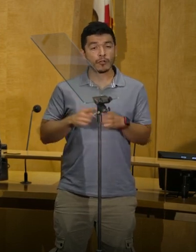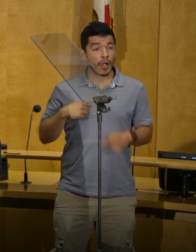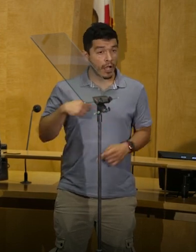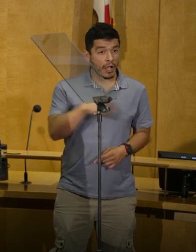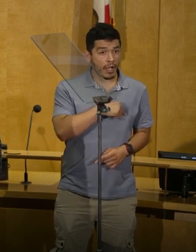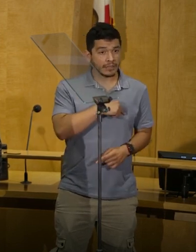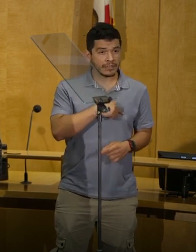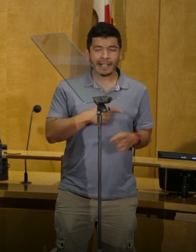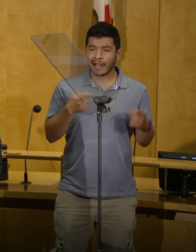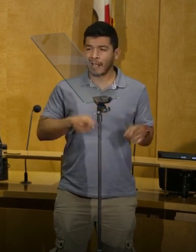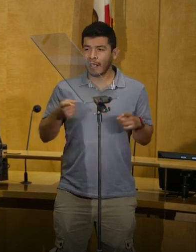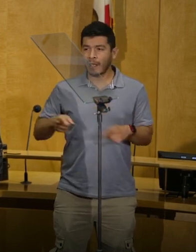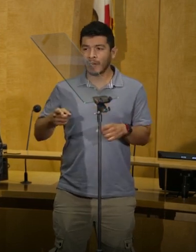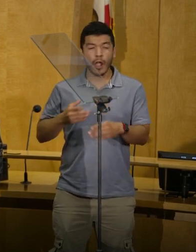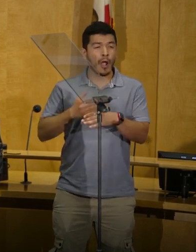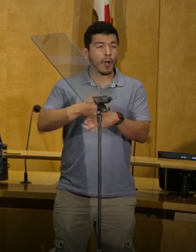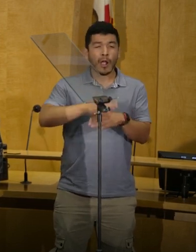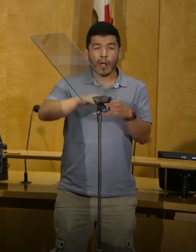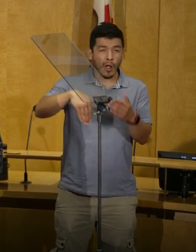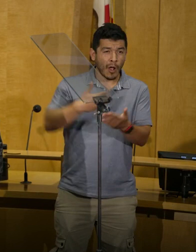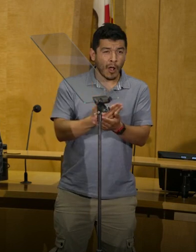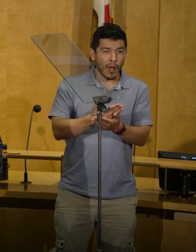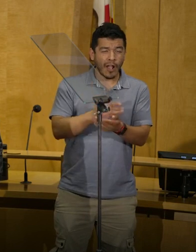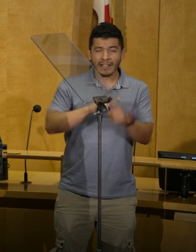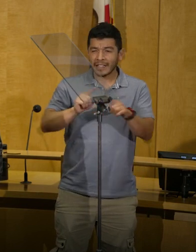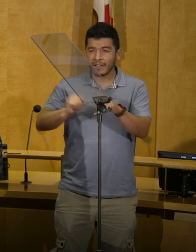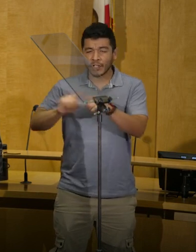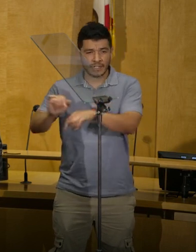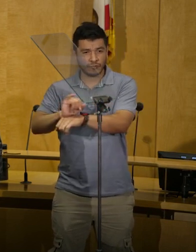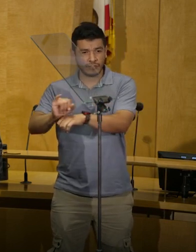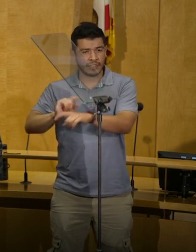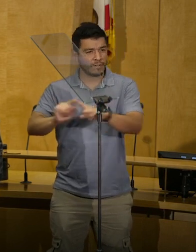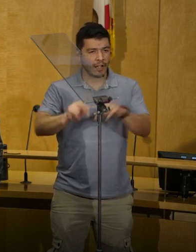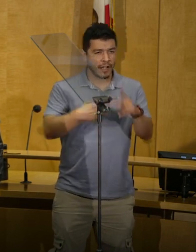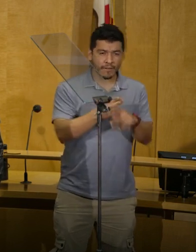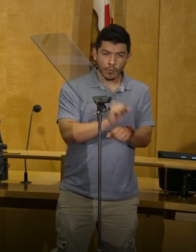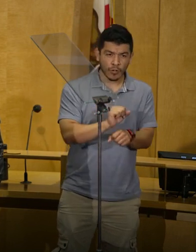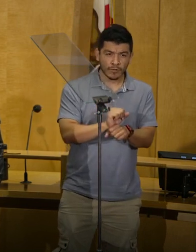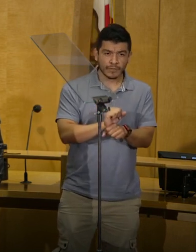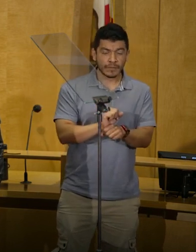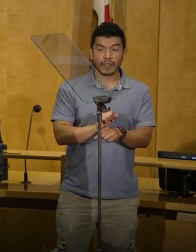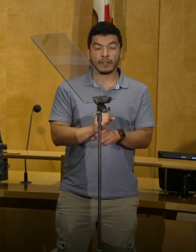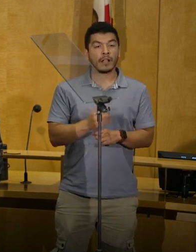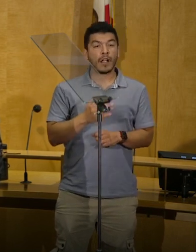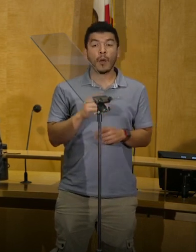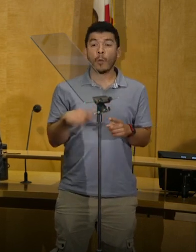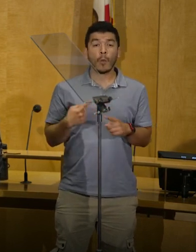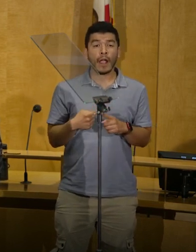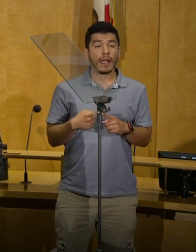us is happening across all fields of labor by means of